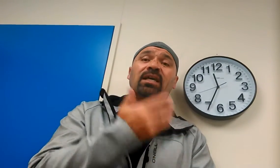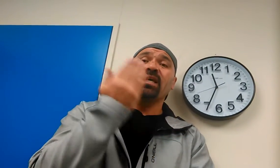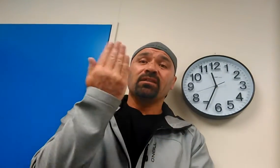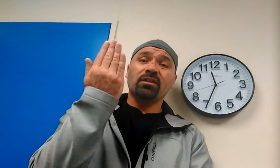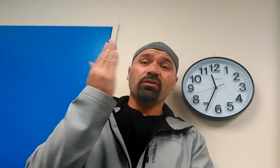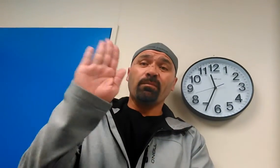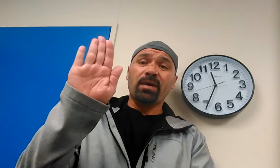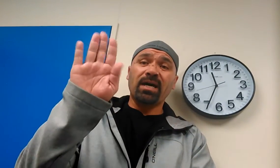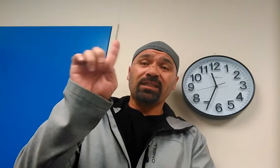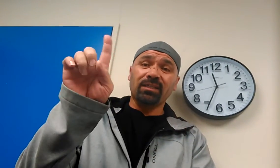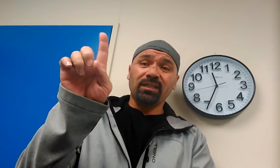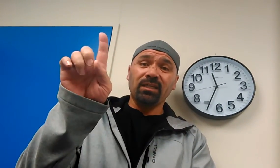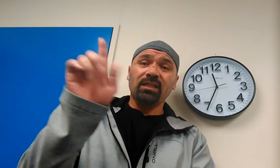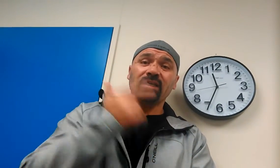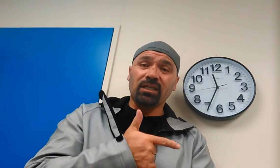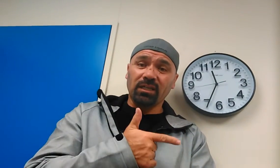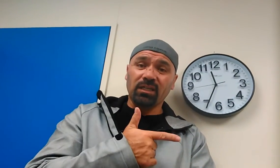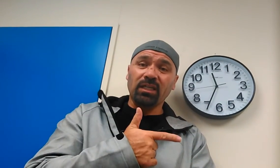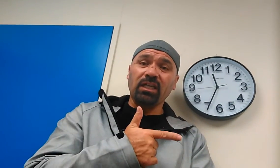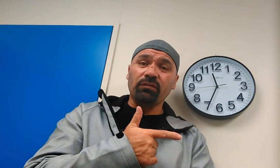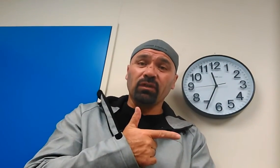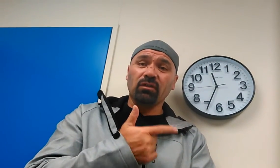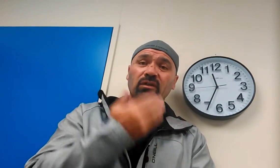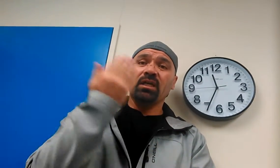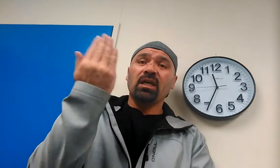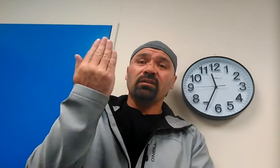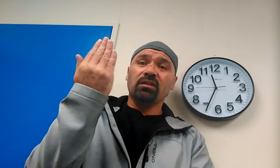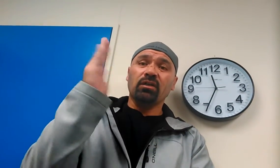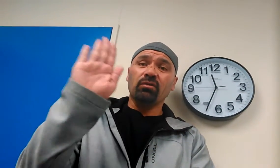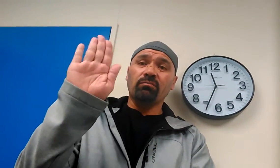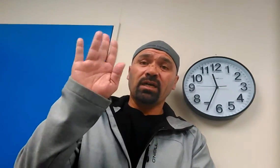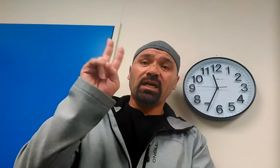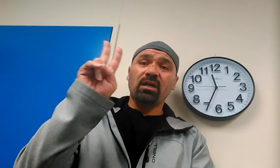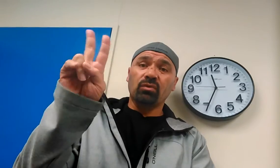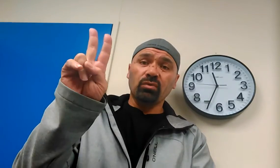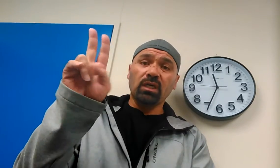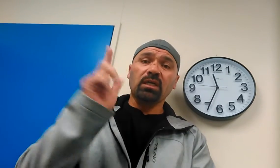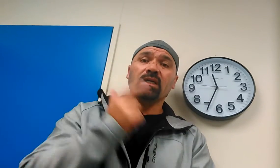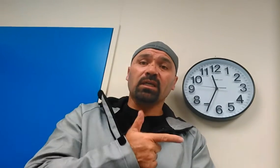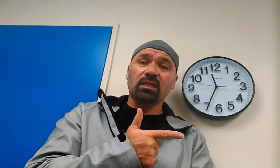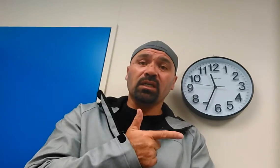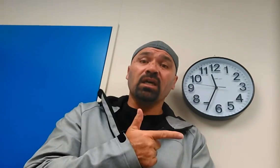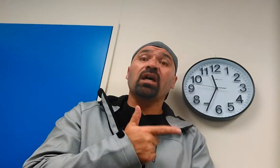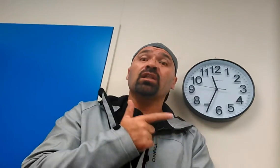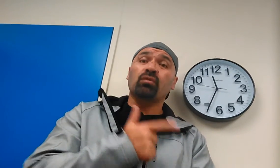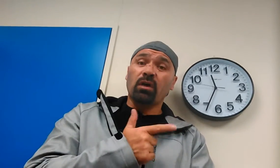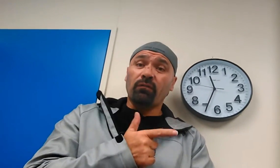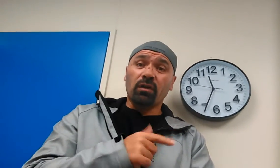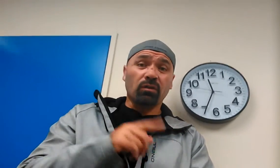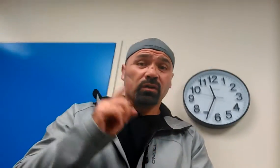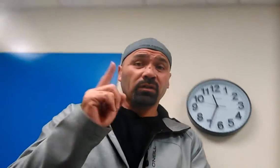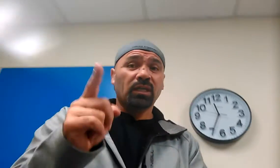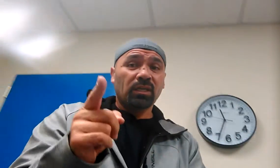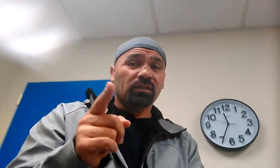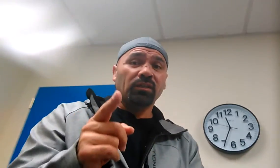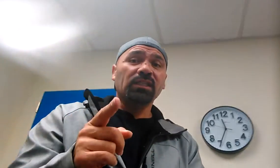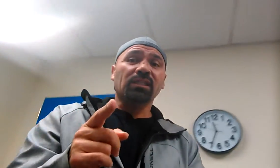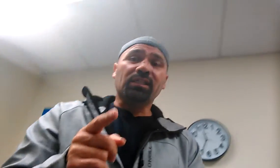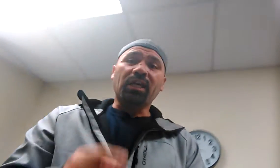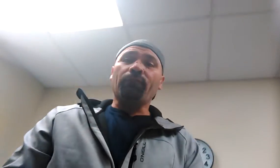Te kau mā tahi karaka, 11 o'clock. Te kau mā rua karaka, 12 o'clock. So these are start for